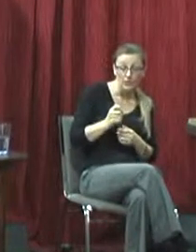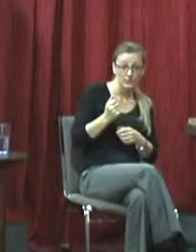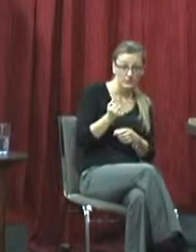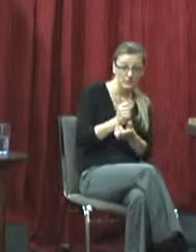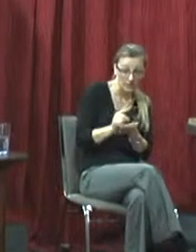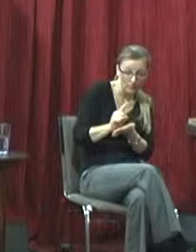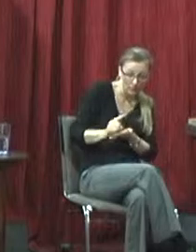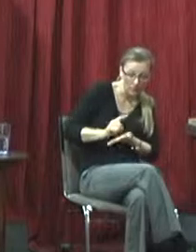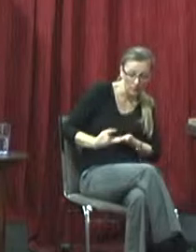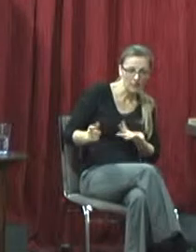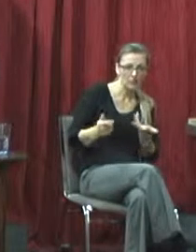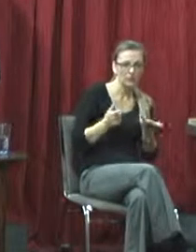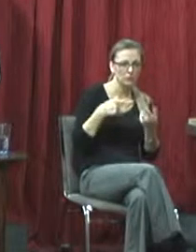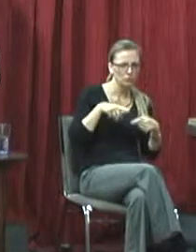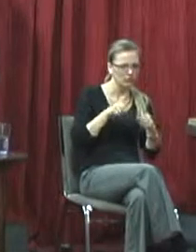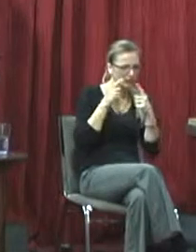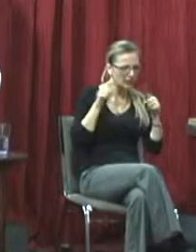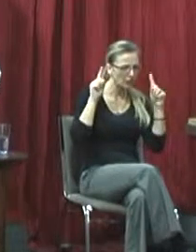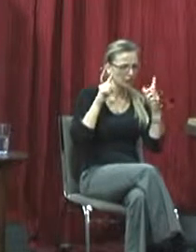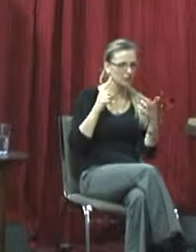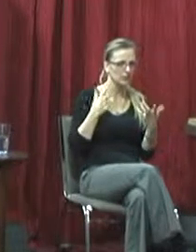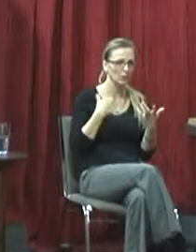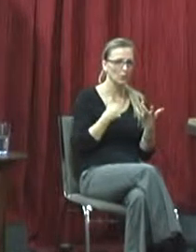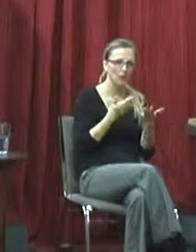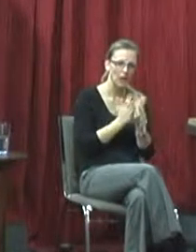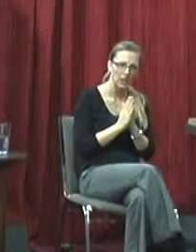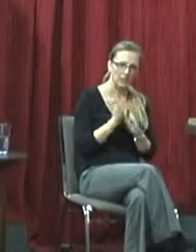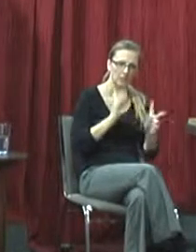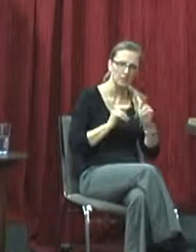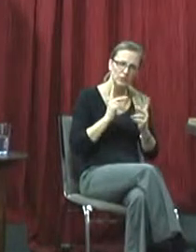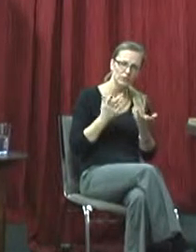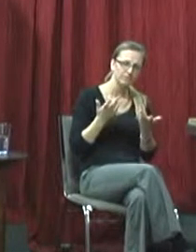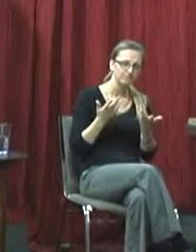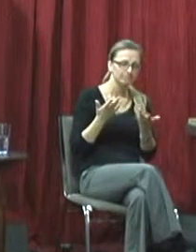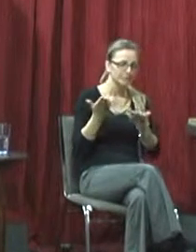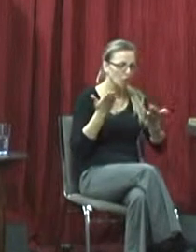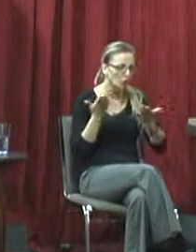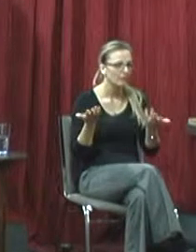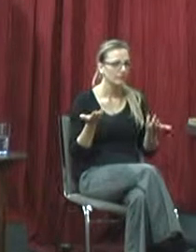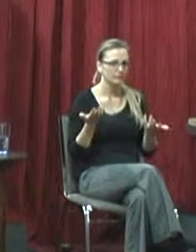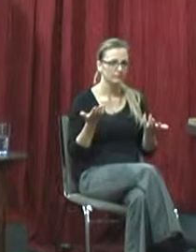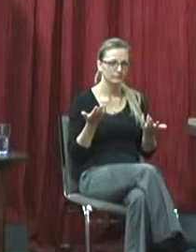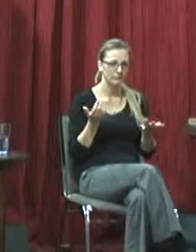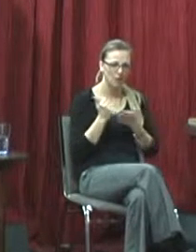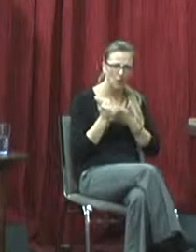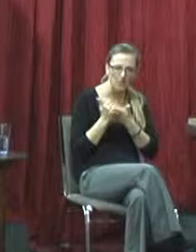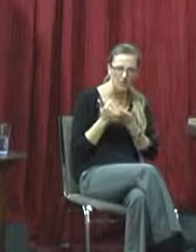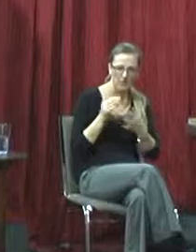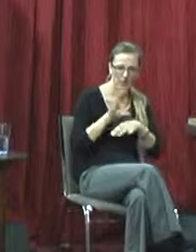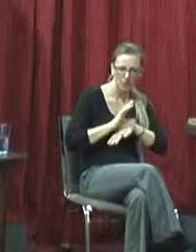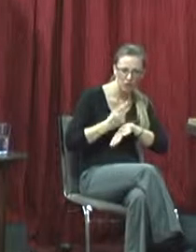whoever is making the announcements, we're asking people to step up and serve. And so